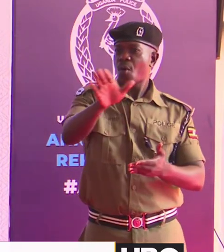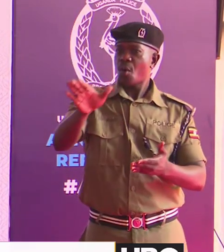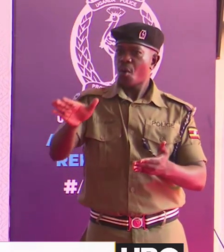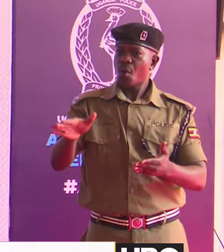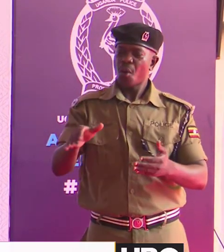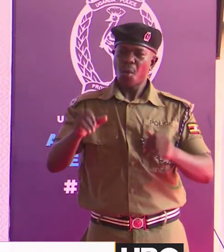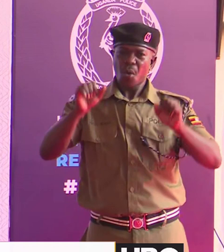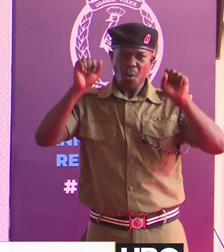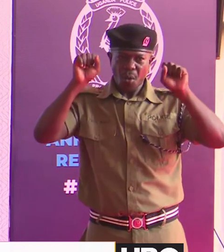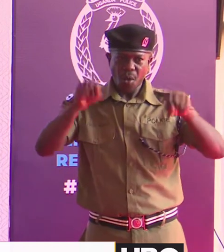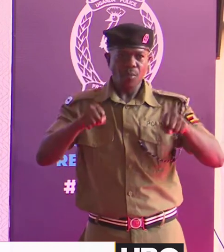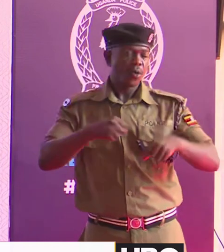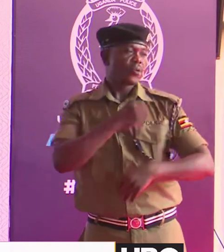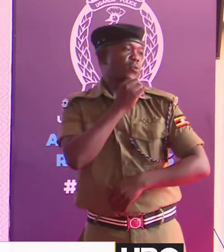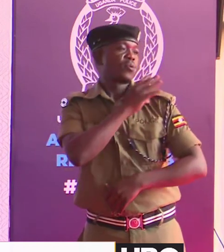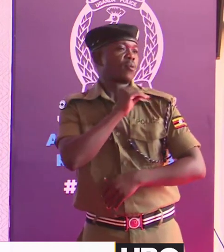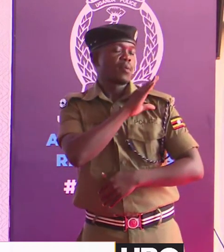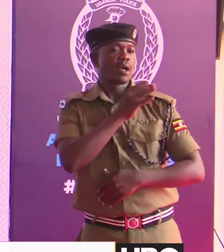to lodge their complaints